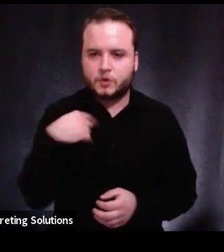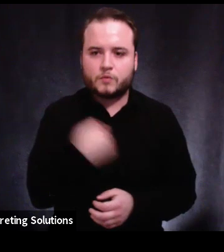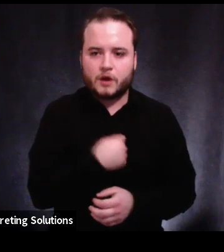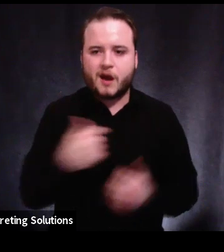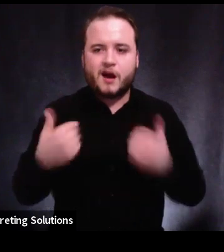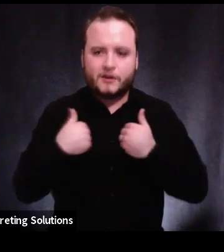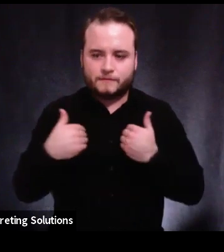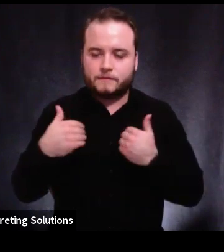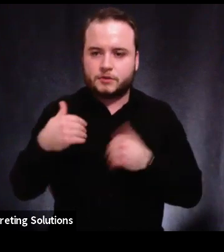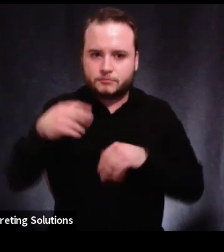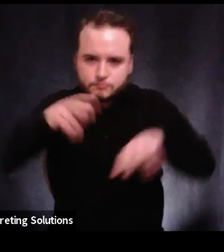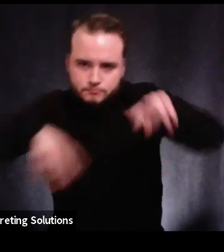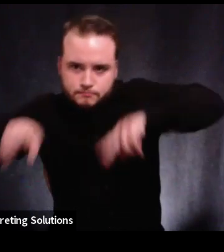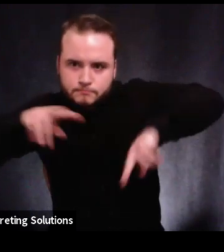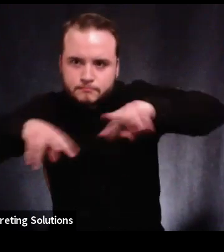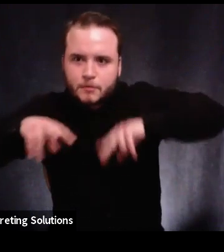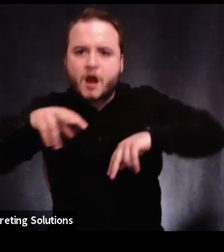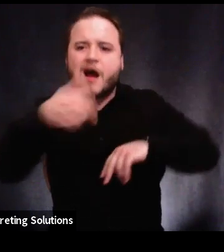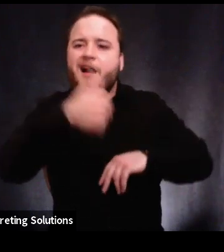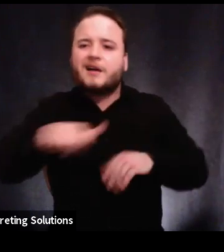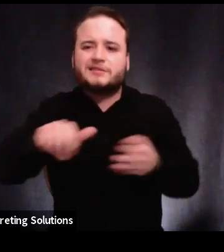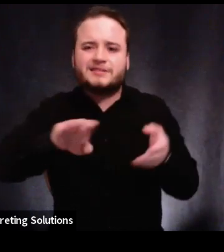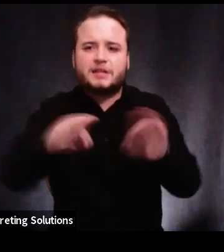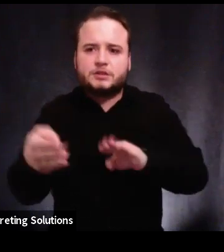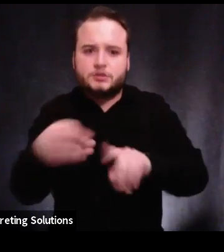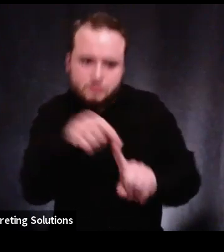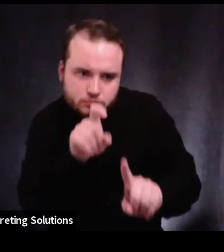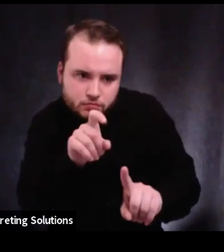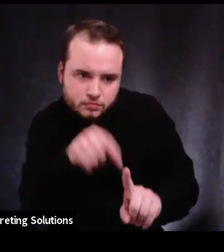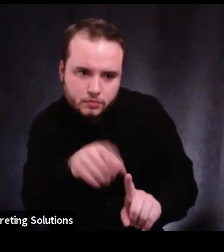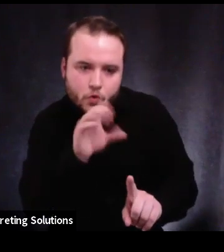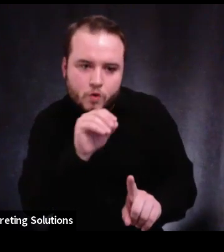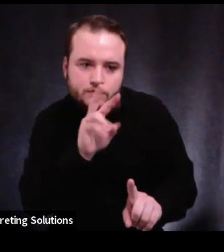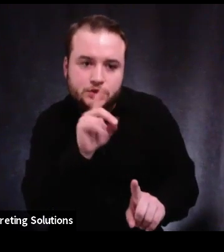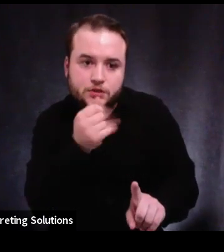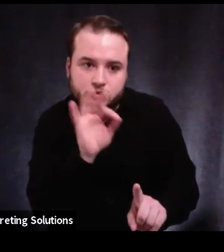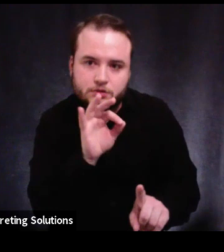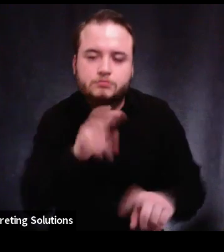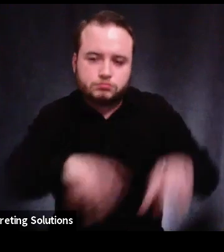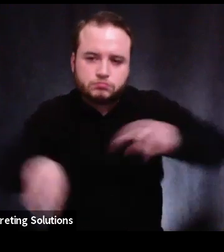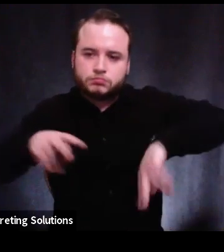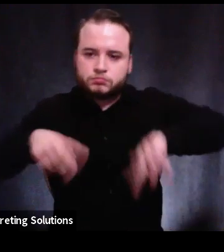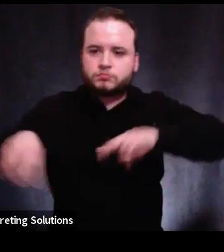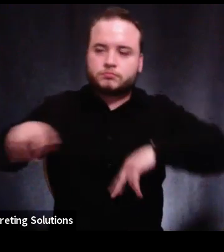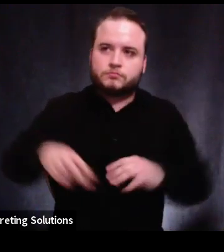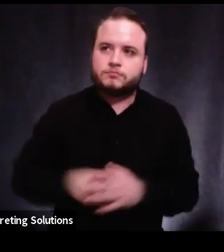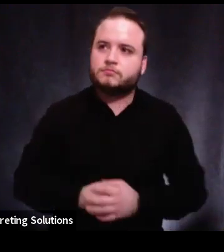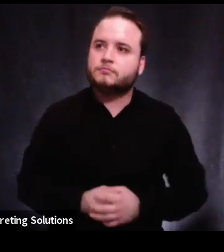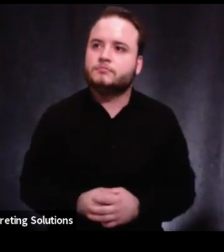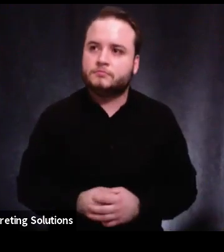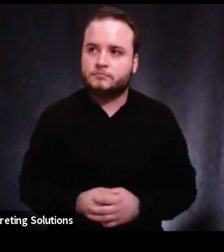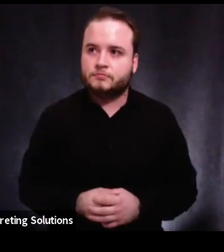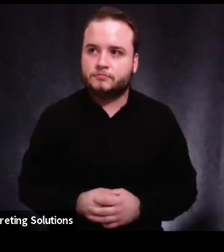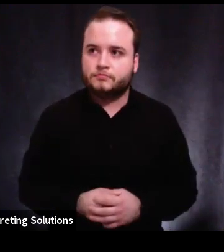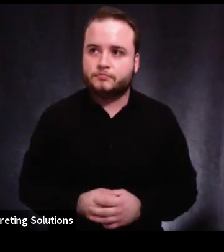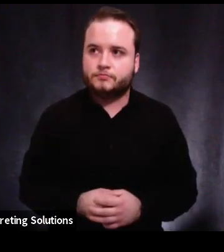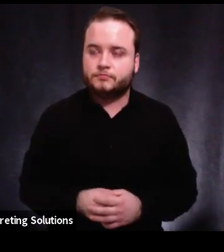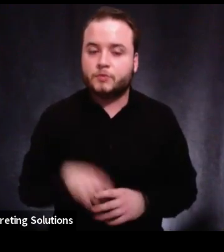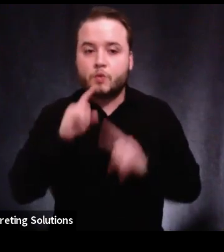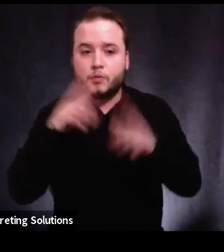Adam, and since Mike, I just wanted to follow up. We sent out some information about this very issue yesterday that I think I can forward to you and might